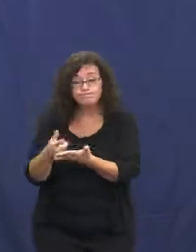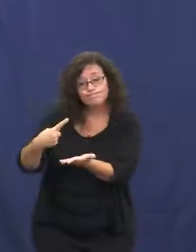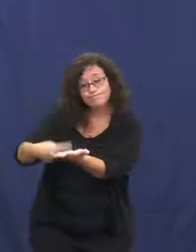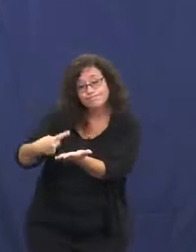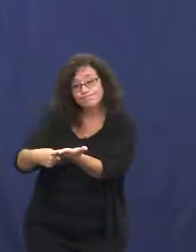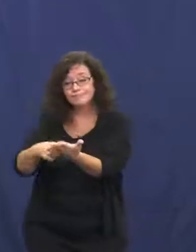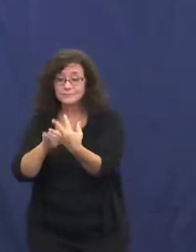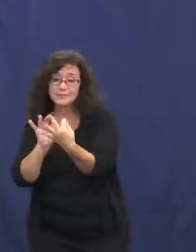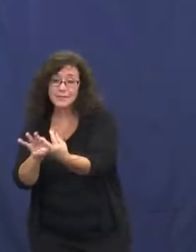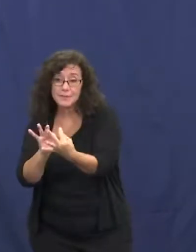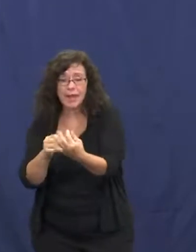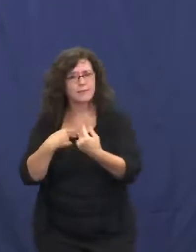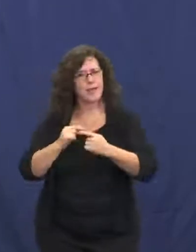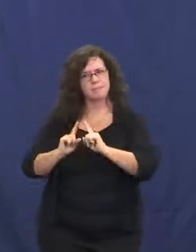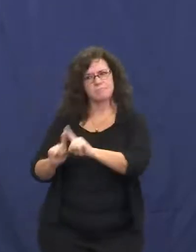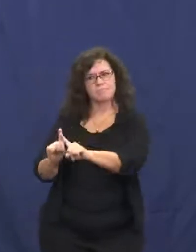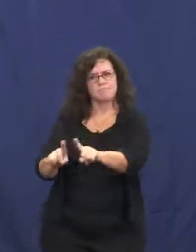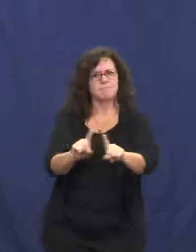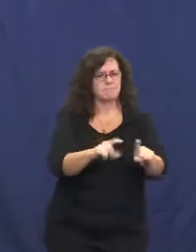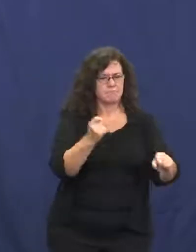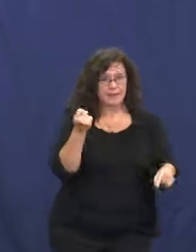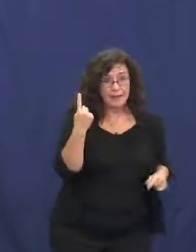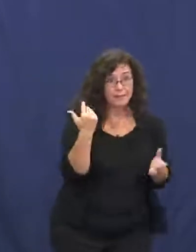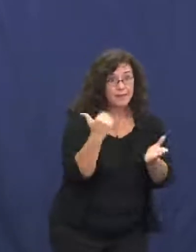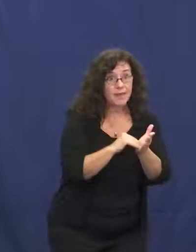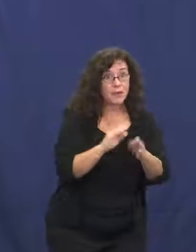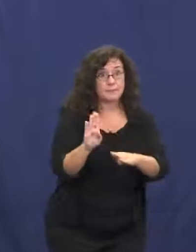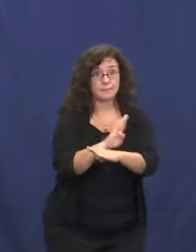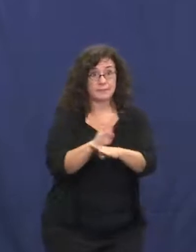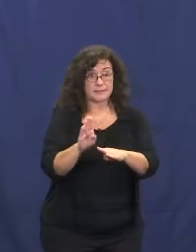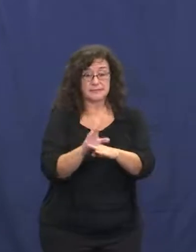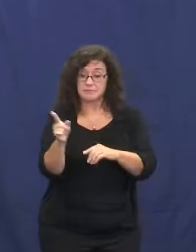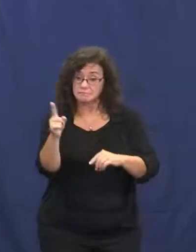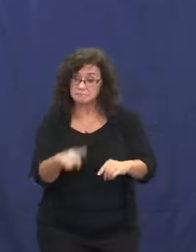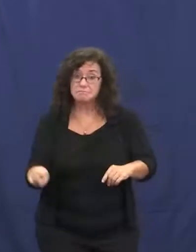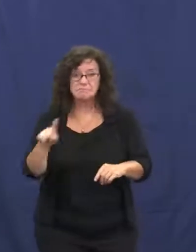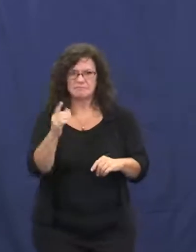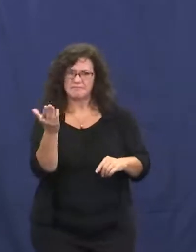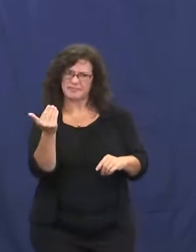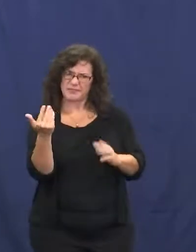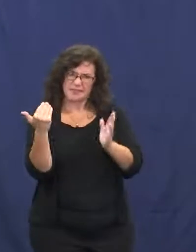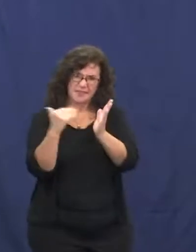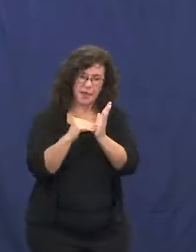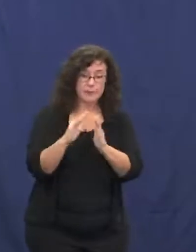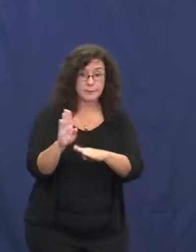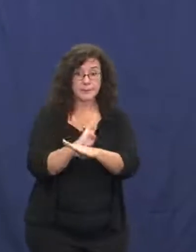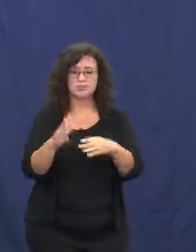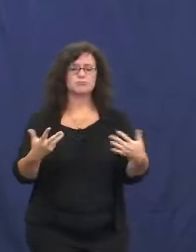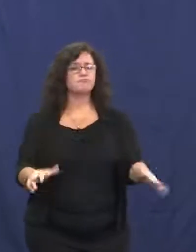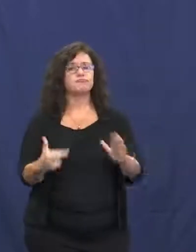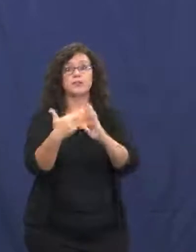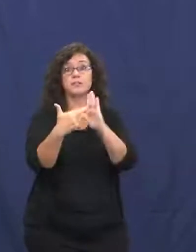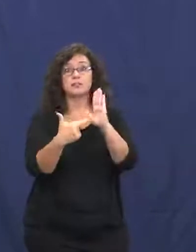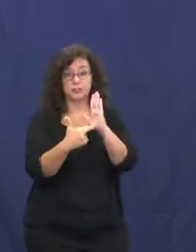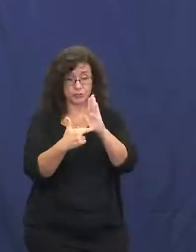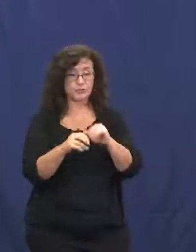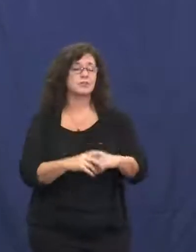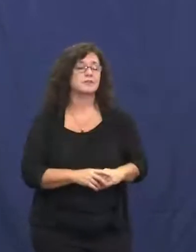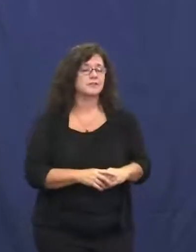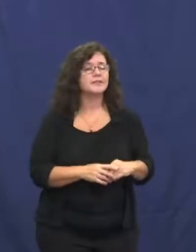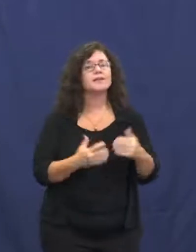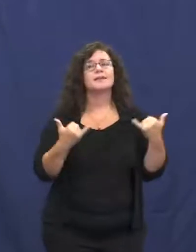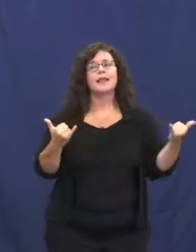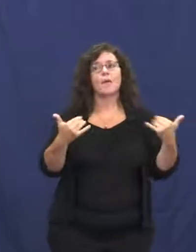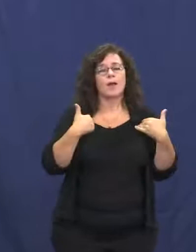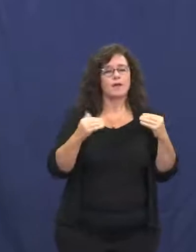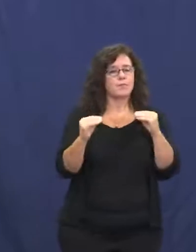11,000 businesses. There's over almost 15,000 who've registered, and so working really well, and more state numbers are available now.